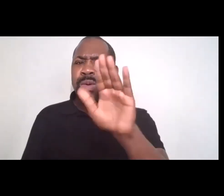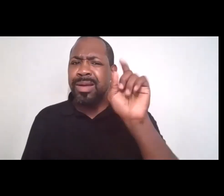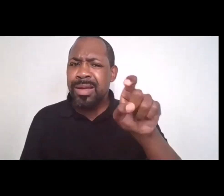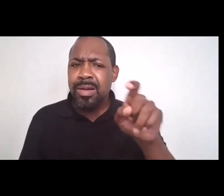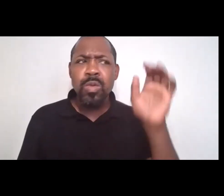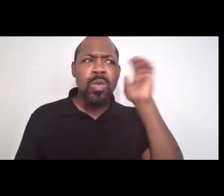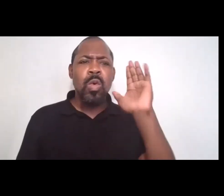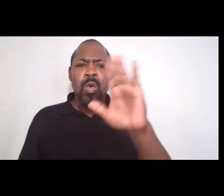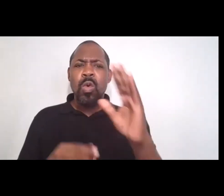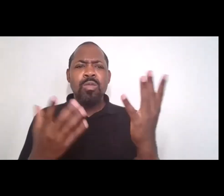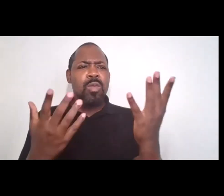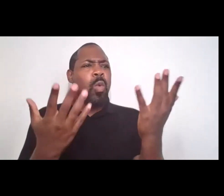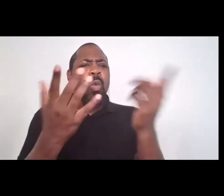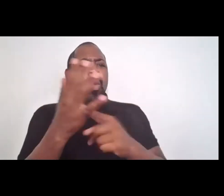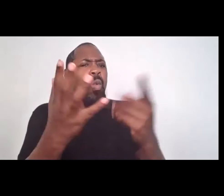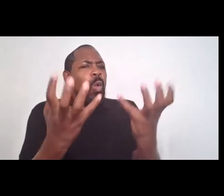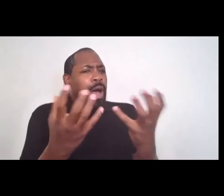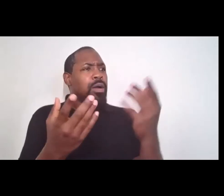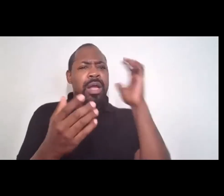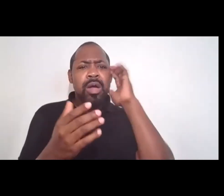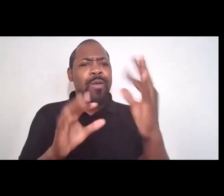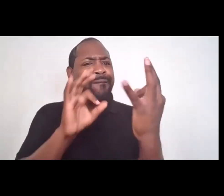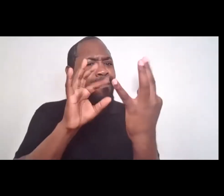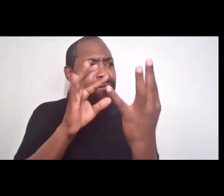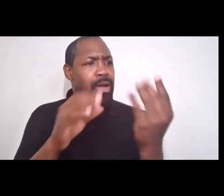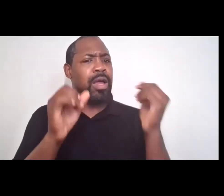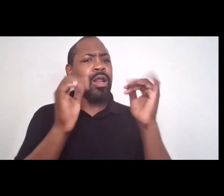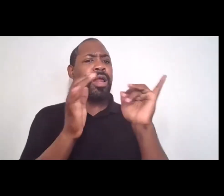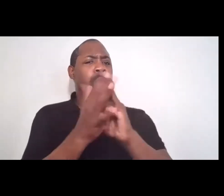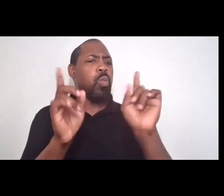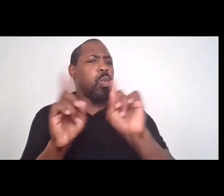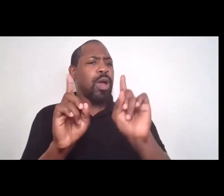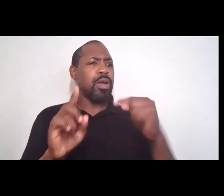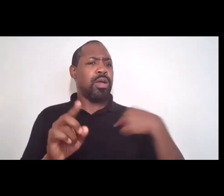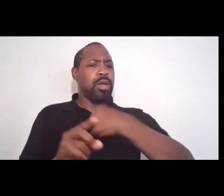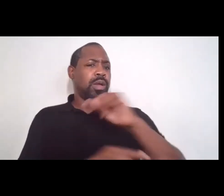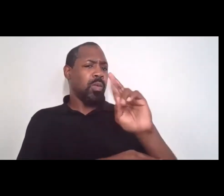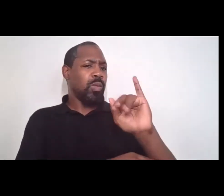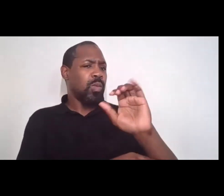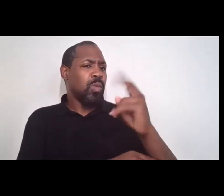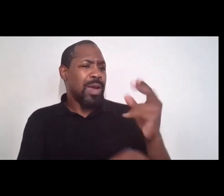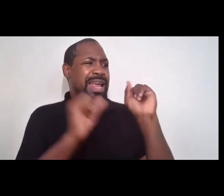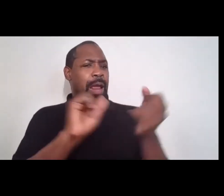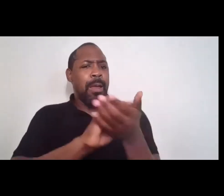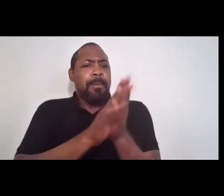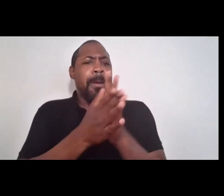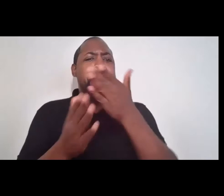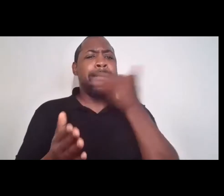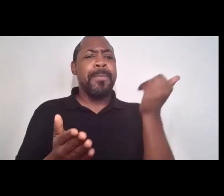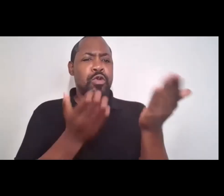subject, but I do want to hear their needs. I want to hear their concerns. I want to hear their feedback, and where we as Rhode Island Commission for the